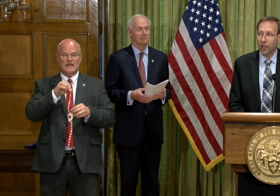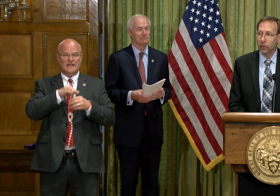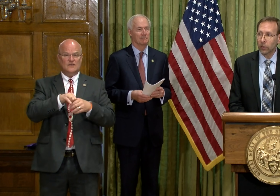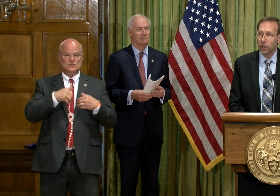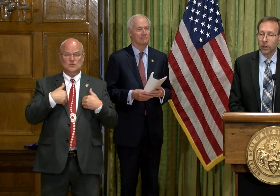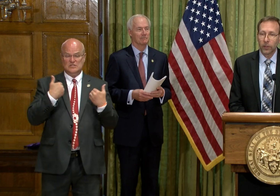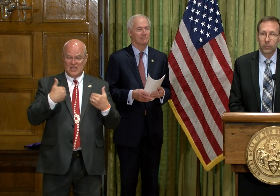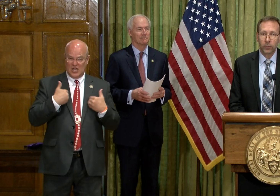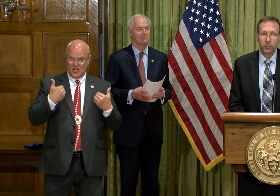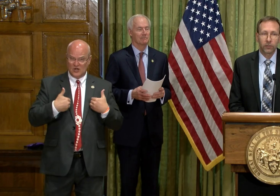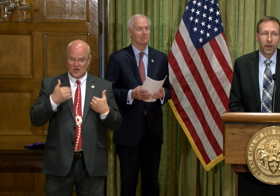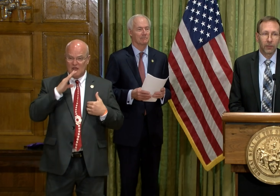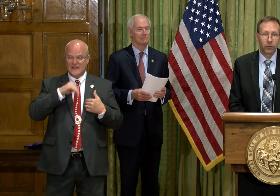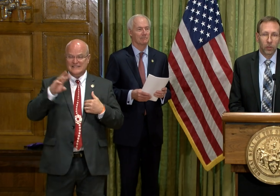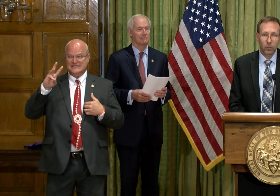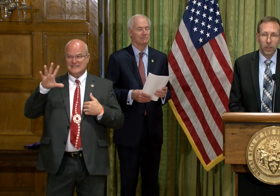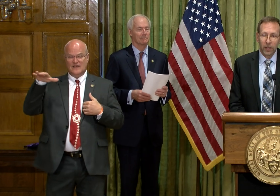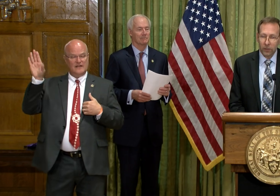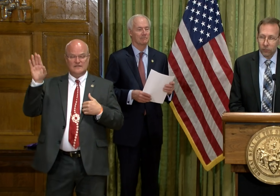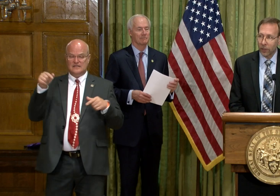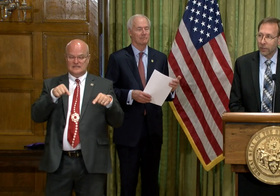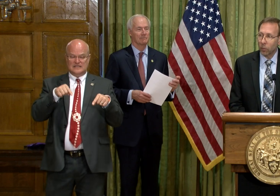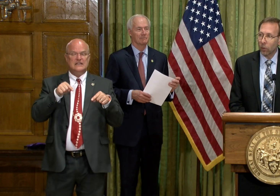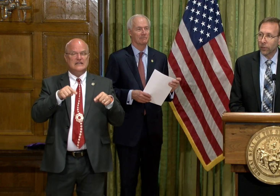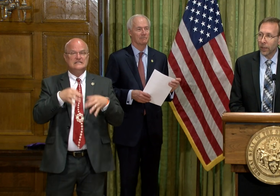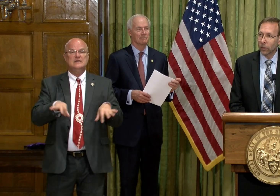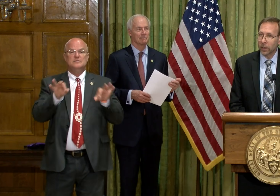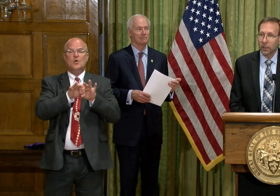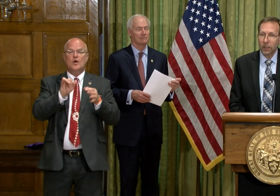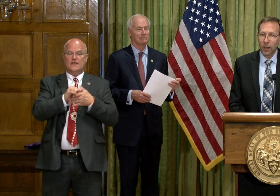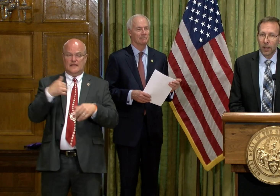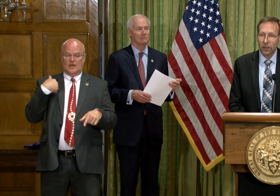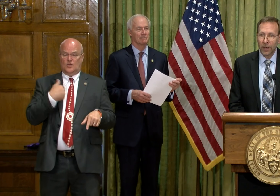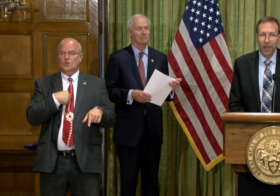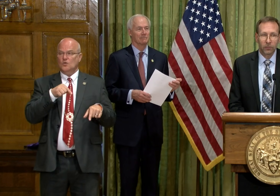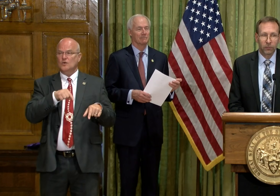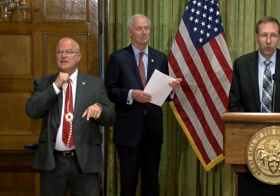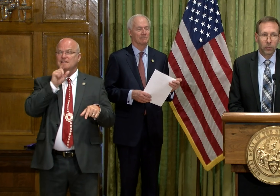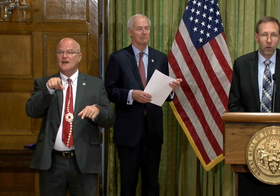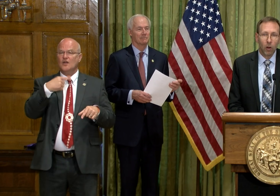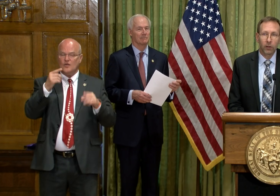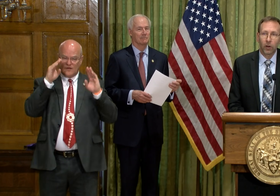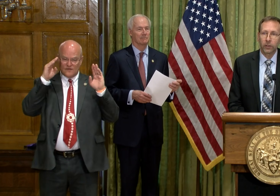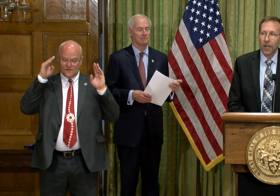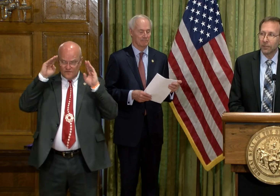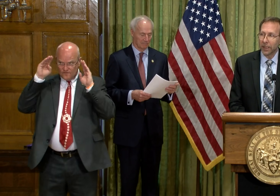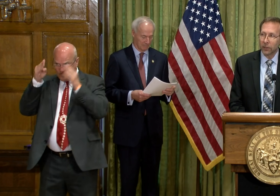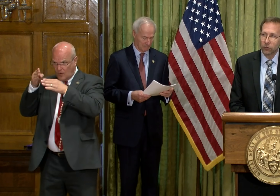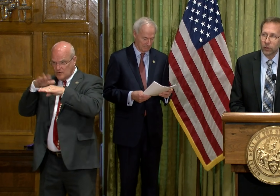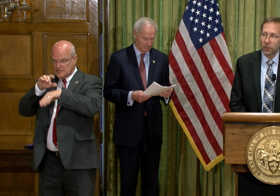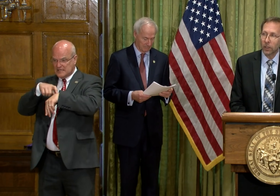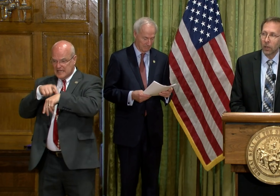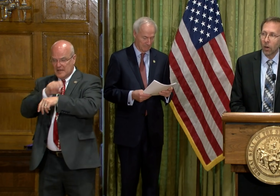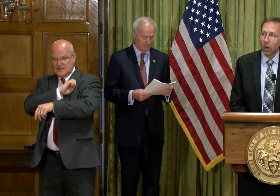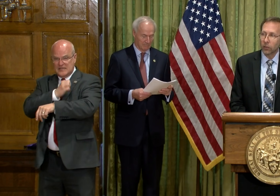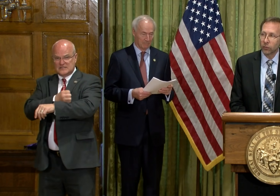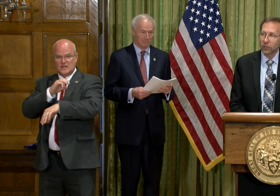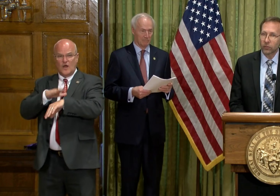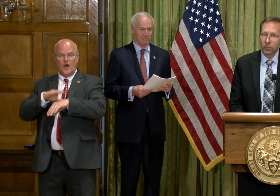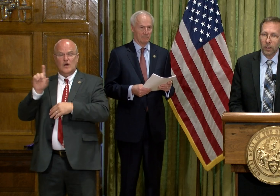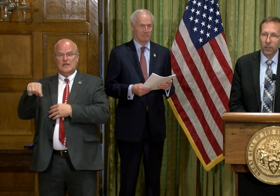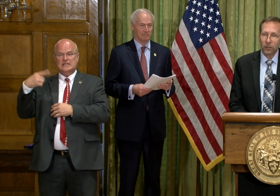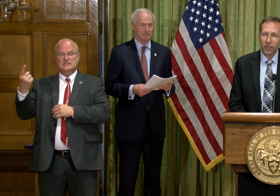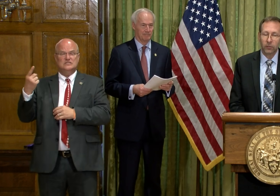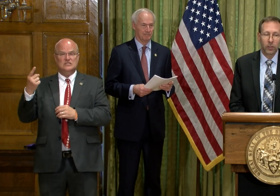those who are younger than 65. So it's very important that we not focus all of our time and energy